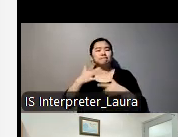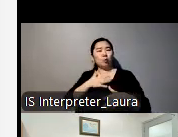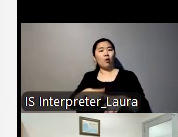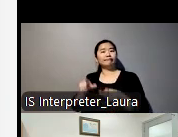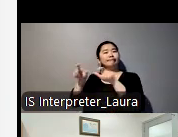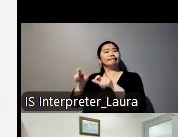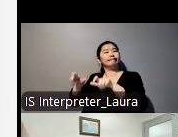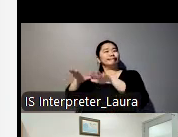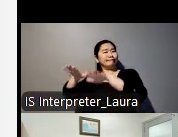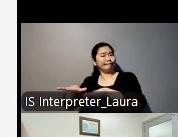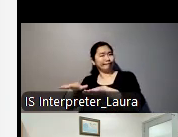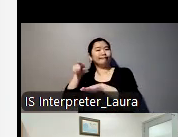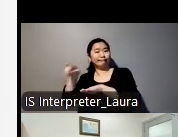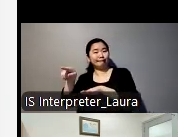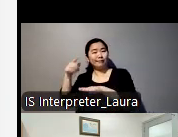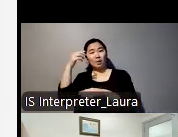system.